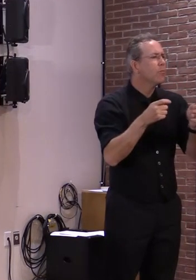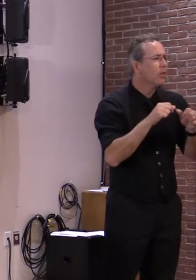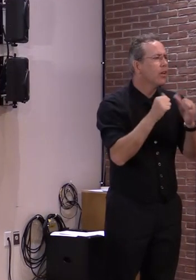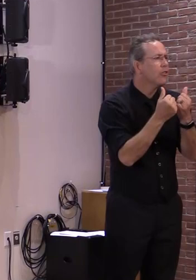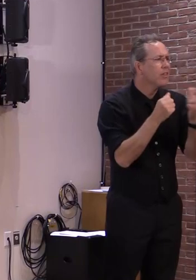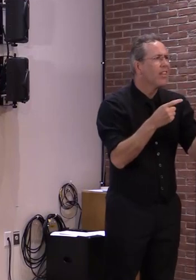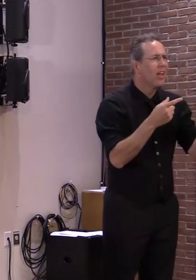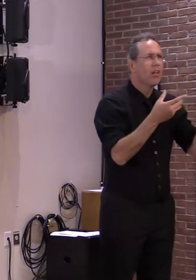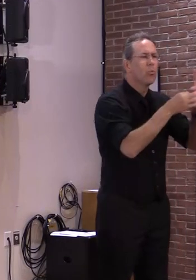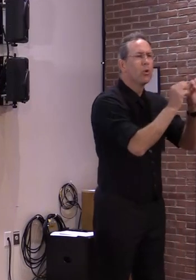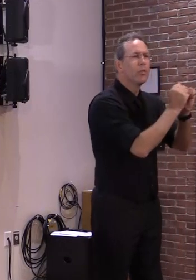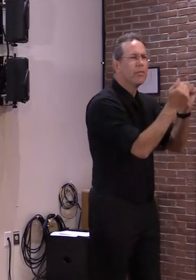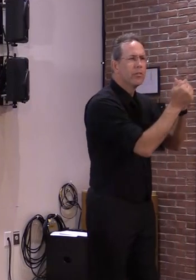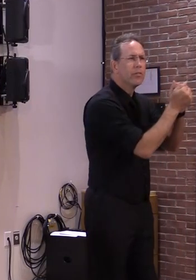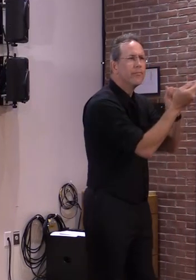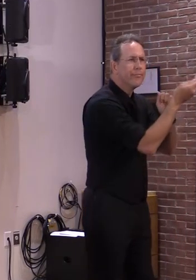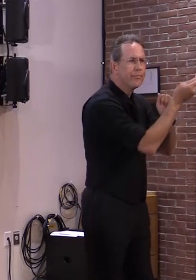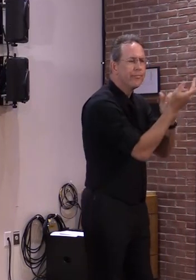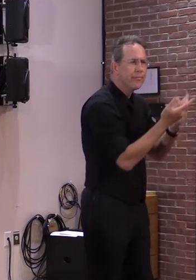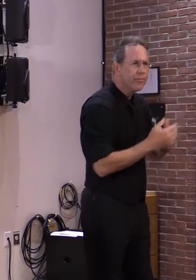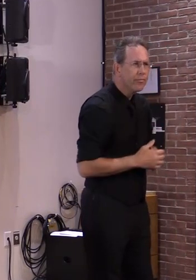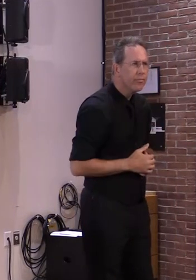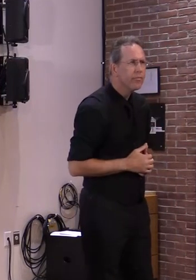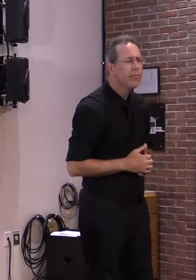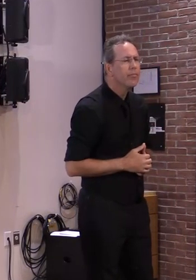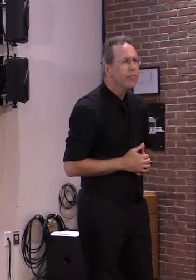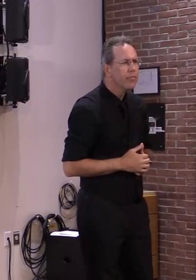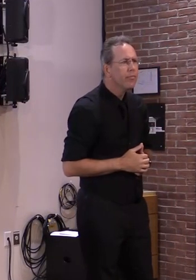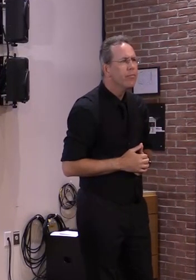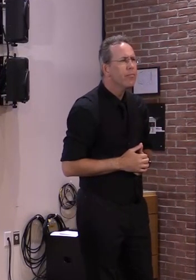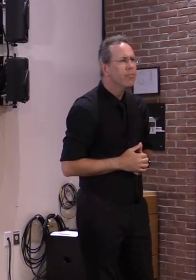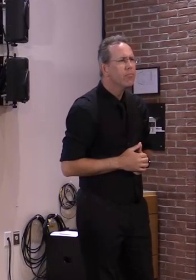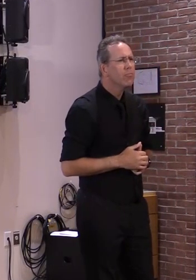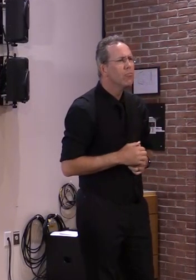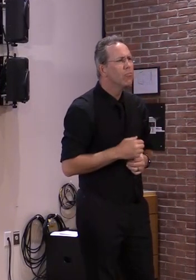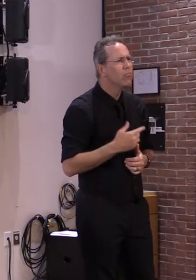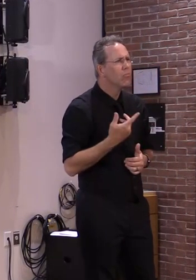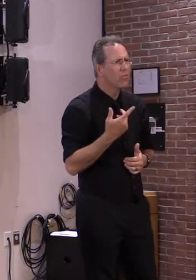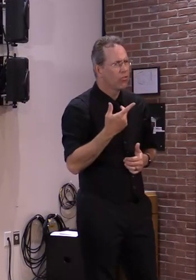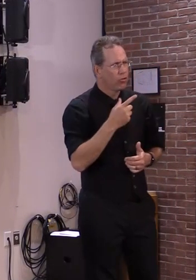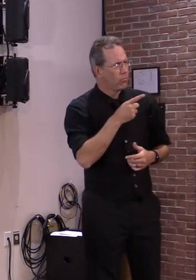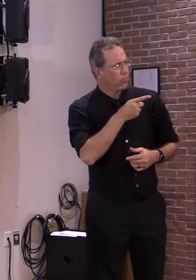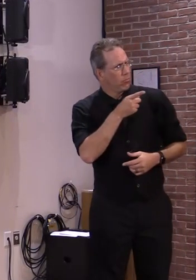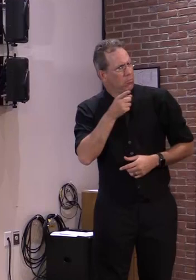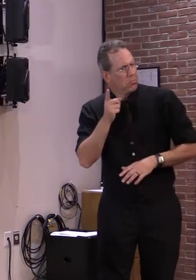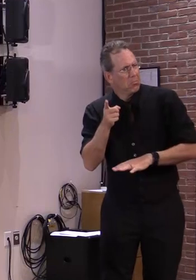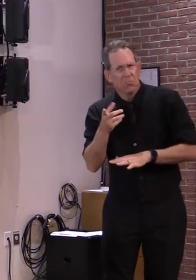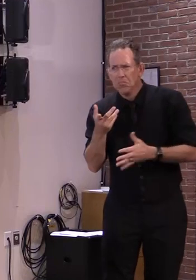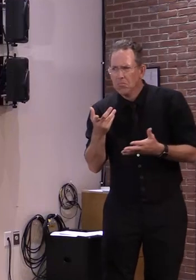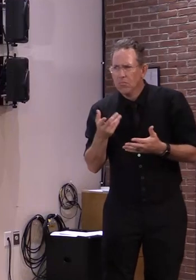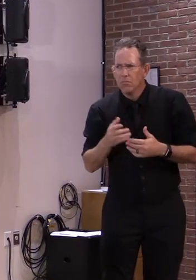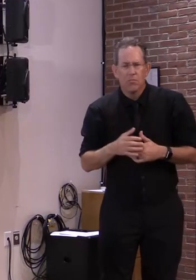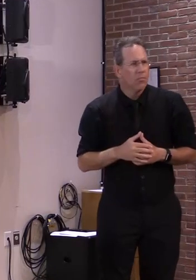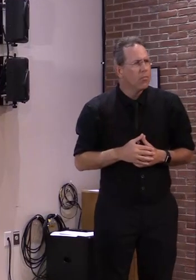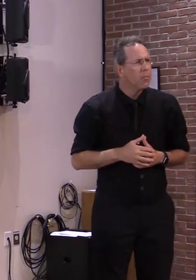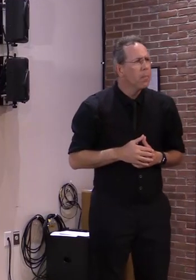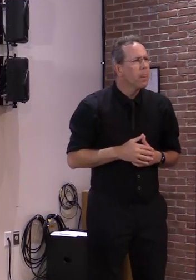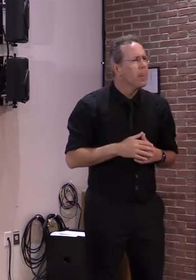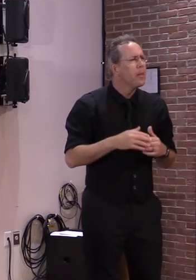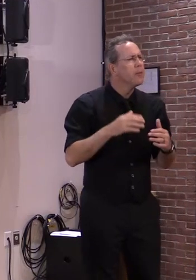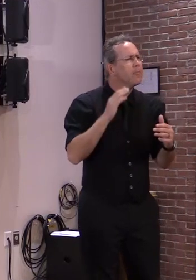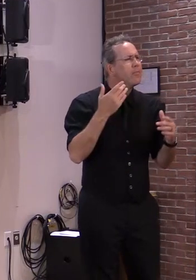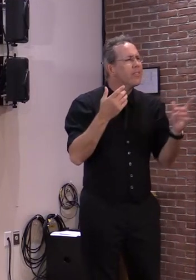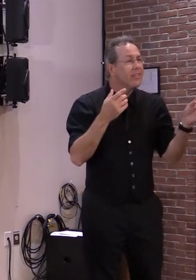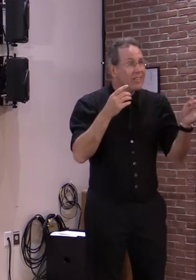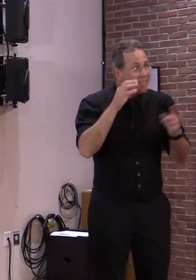the current capacity. I was just wondering, what is the breakdown of FEMA funding versus